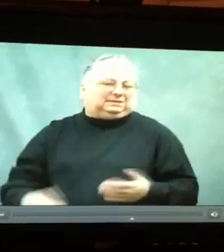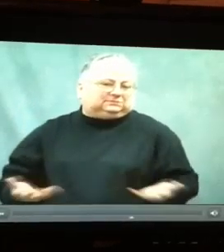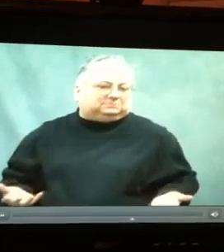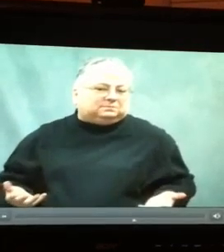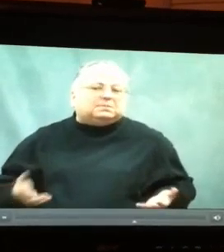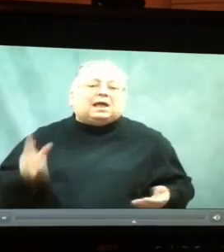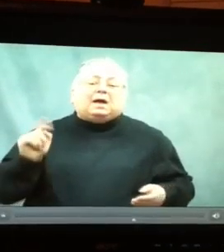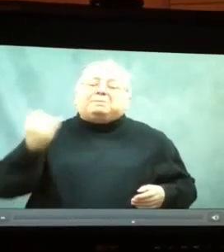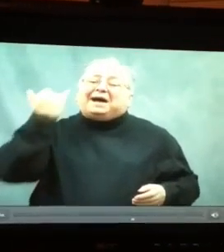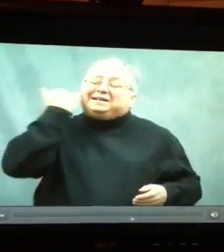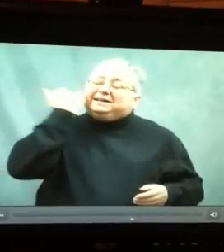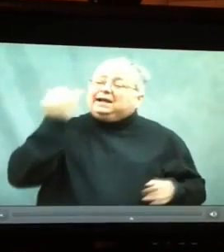is copyrighted,